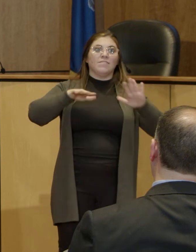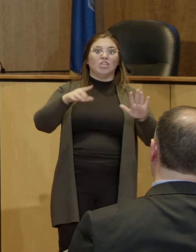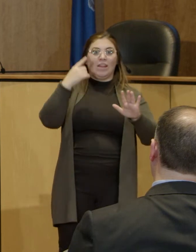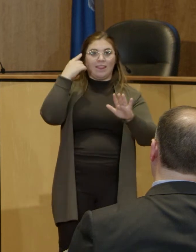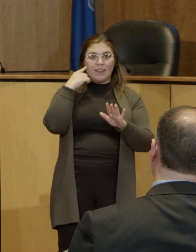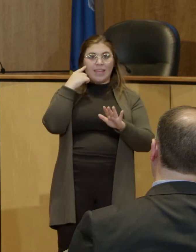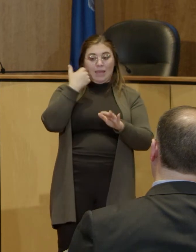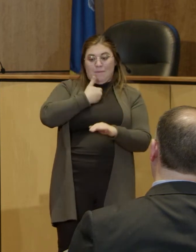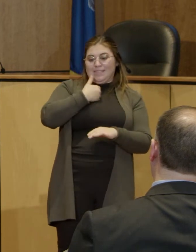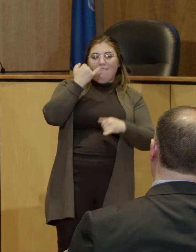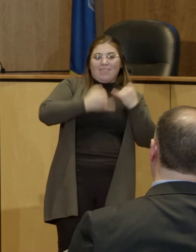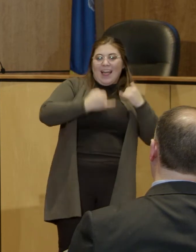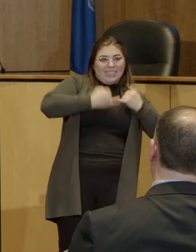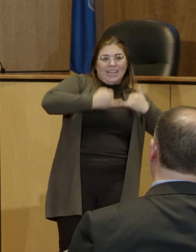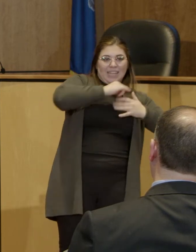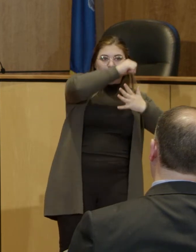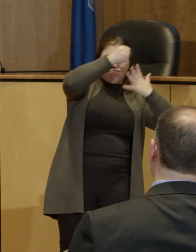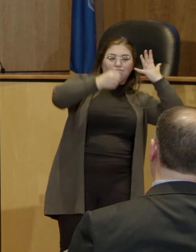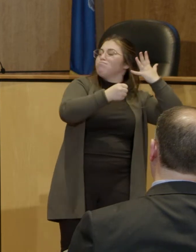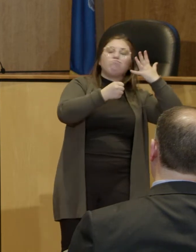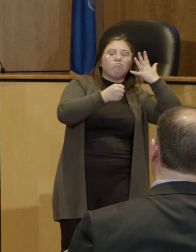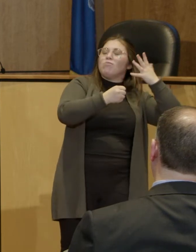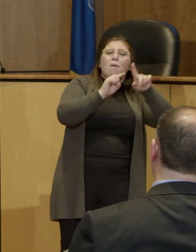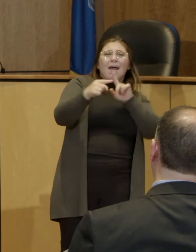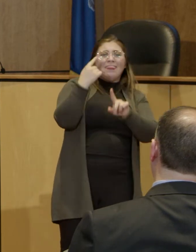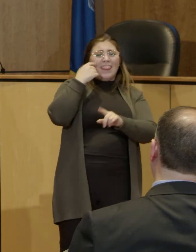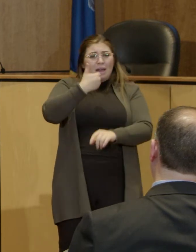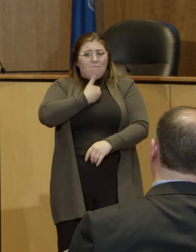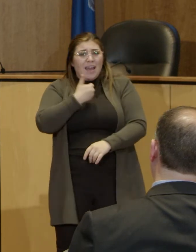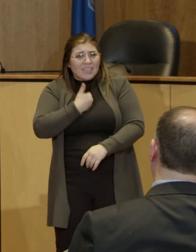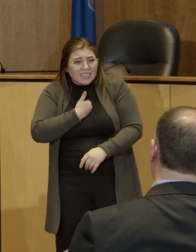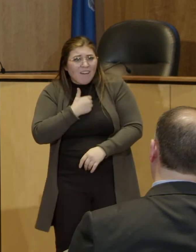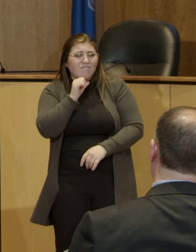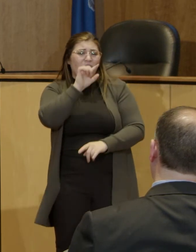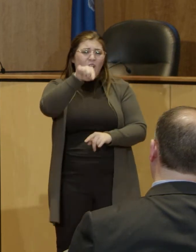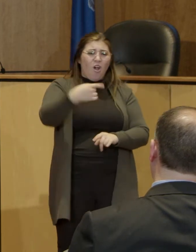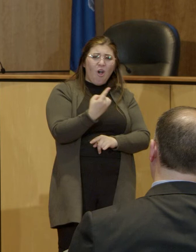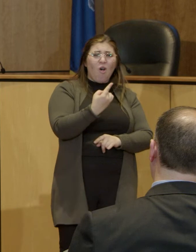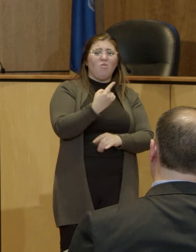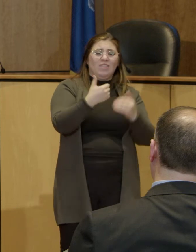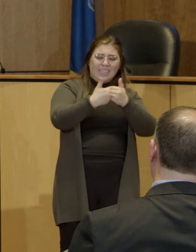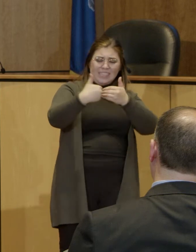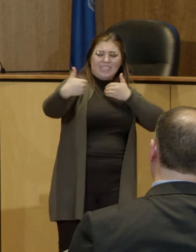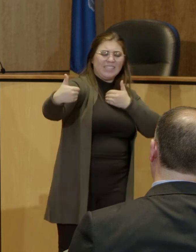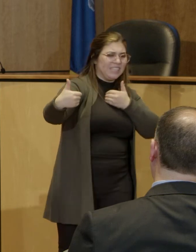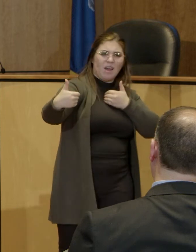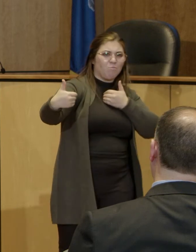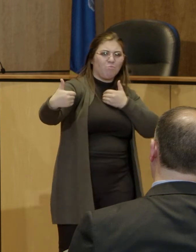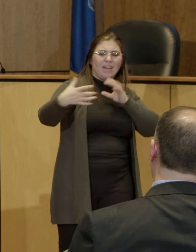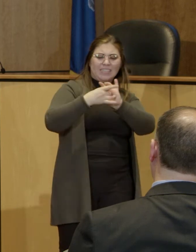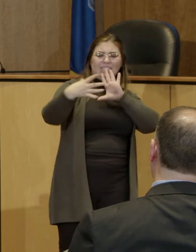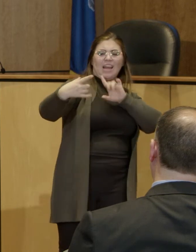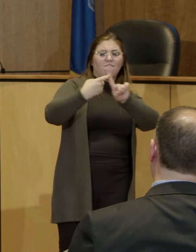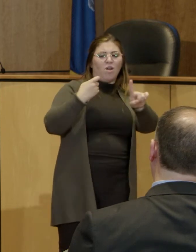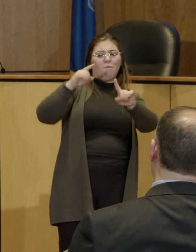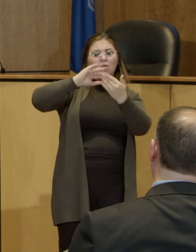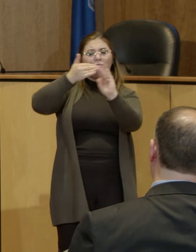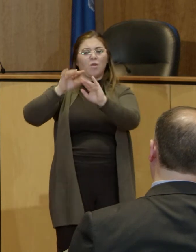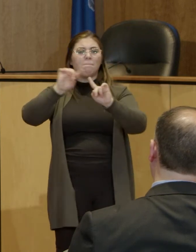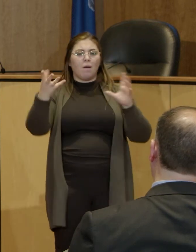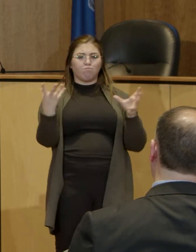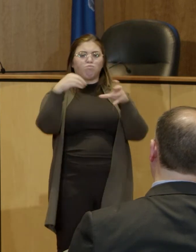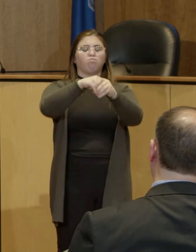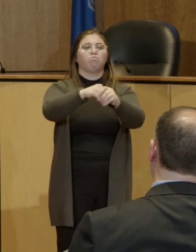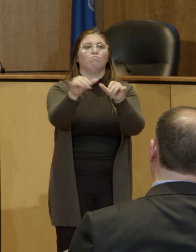thinking of myself last, but I do need to think of myself as not being completely separate and disconnected from those around